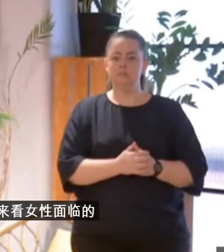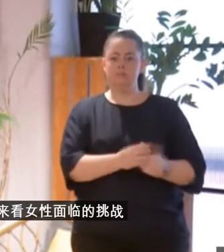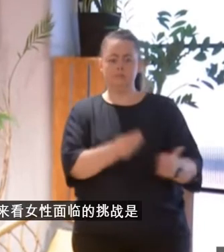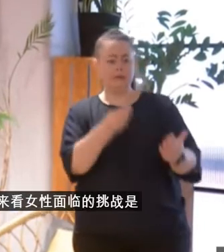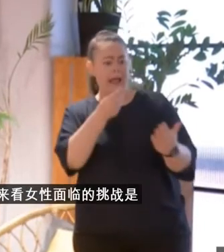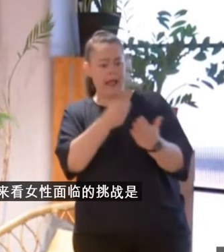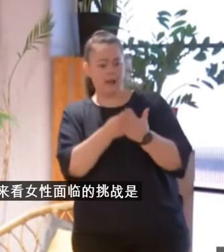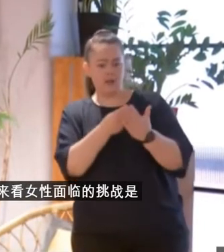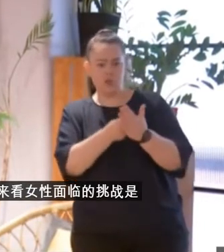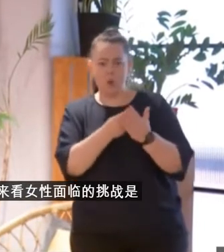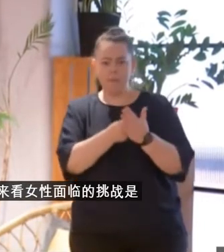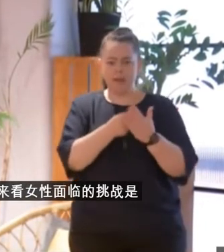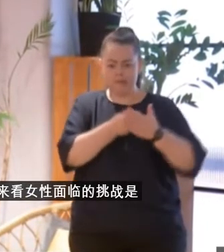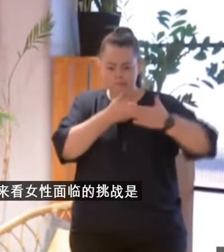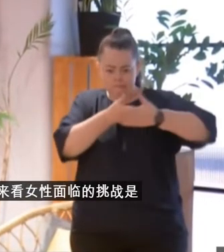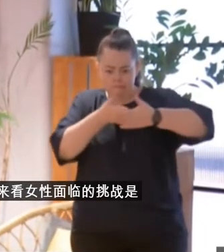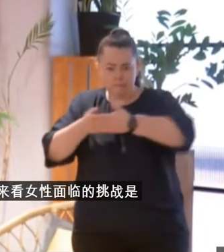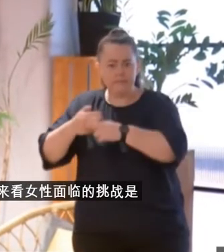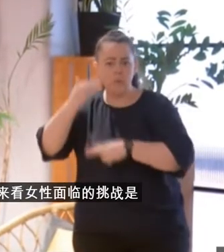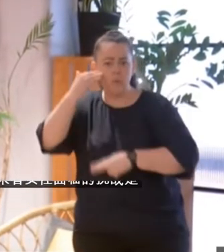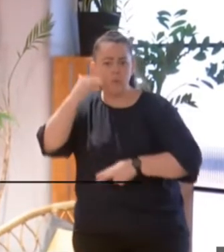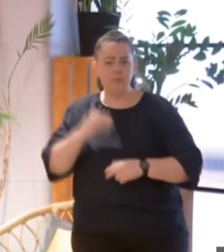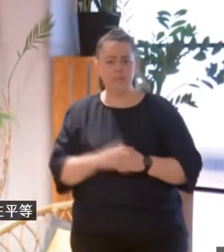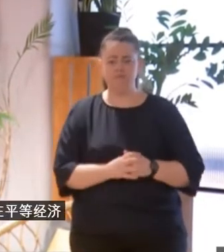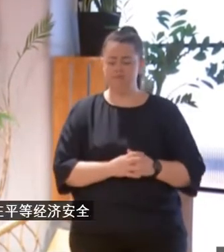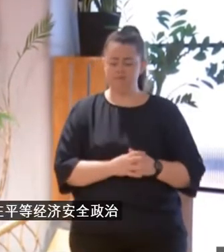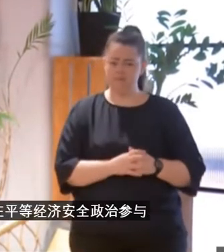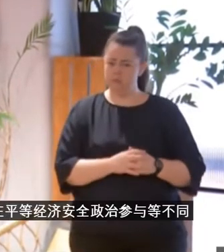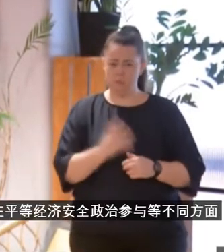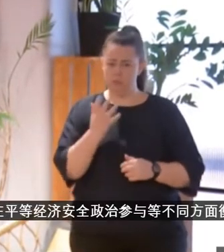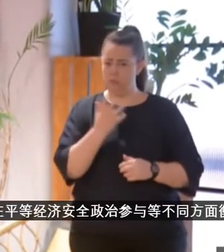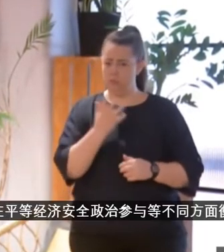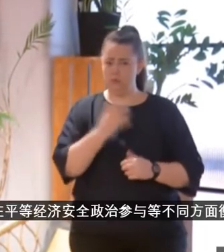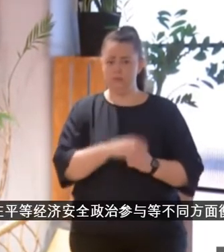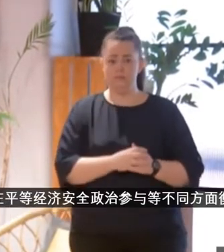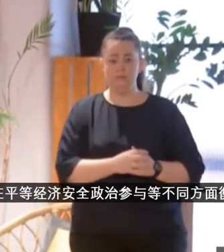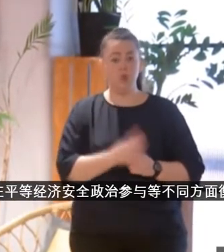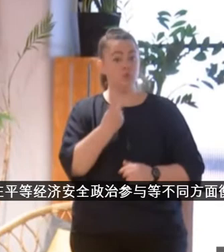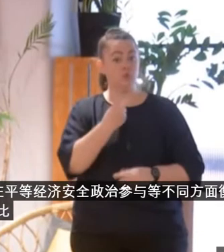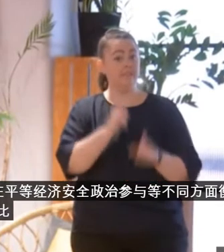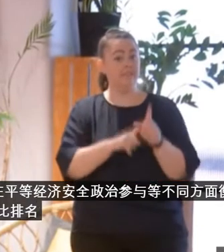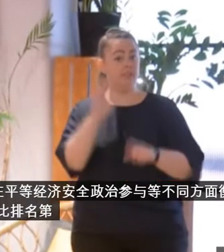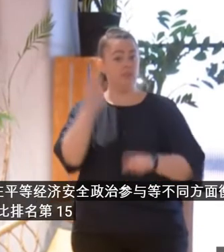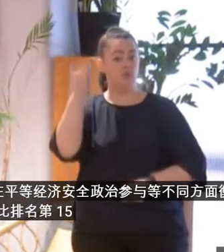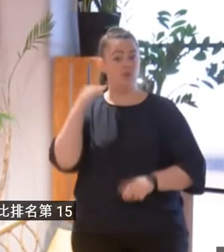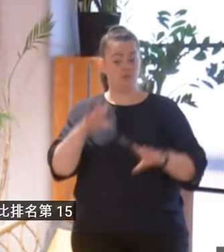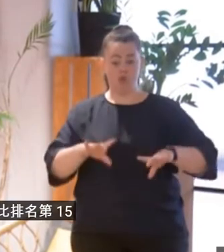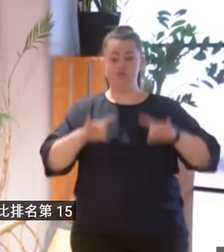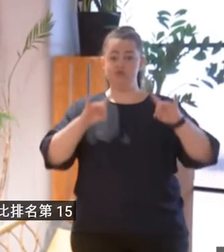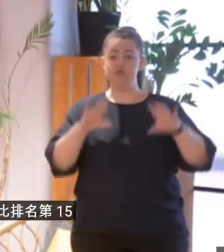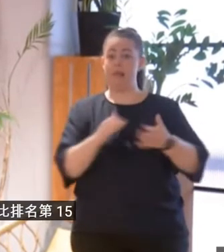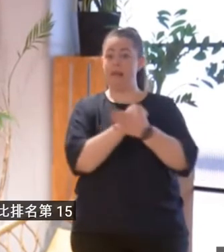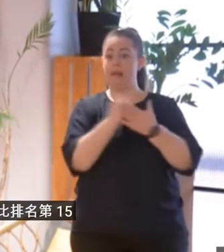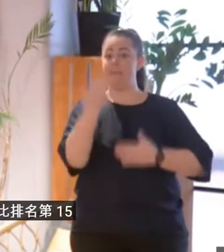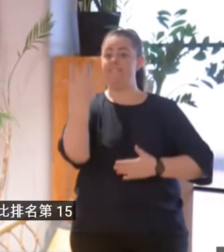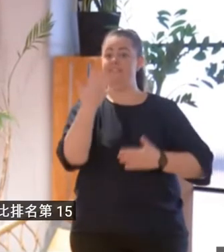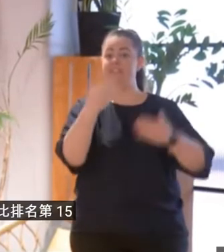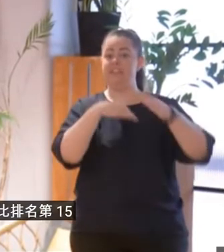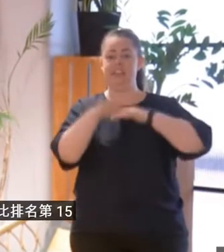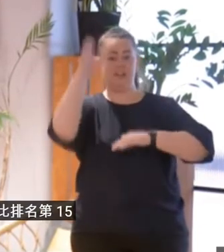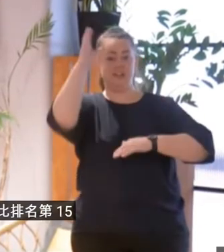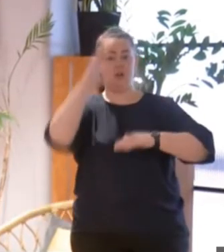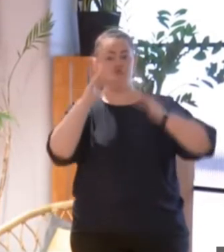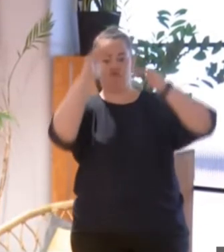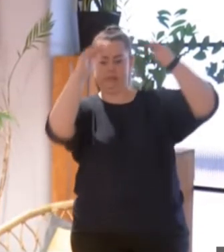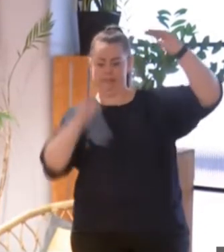equality perspective are persistent and daunting. 12 years ago, Australia ranked 15th compared to other countries when measured on different facets of